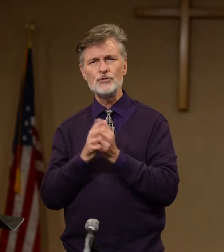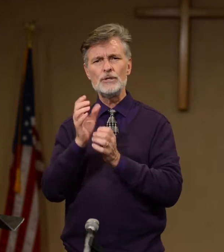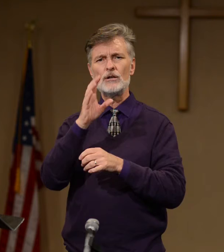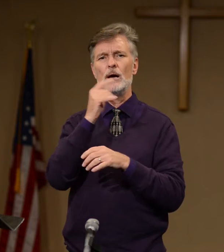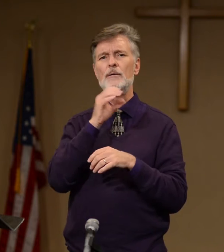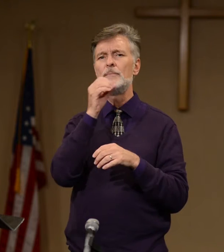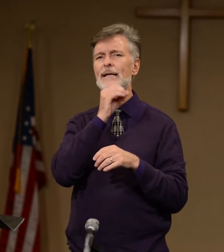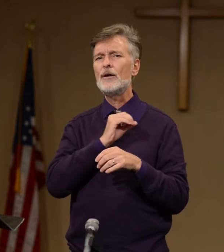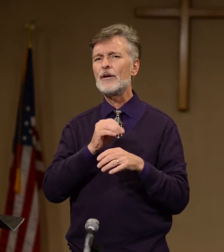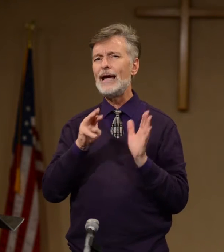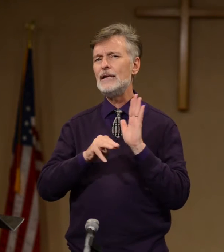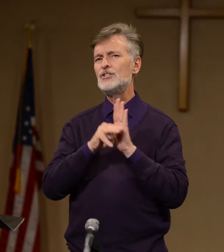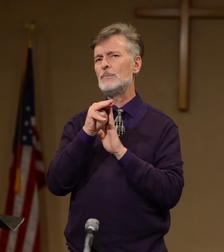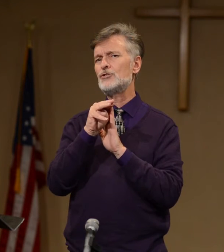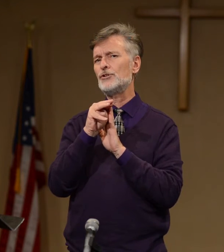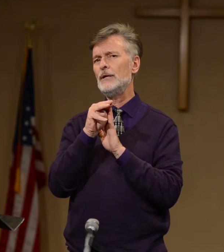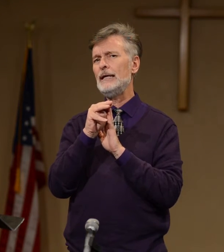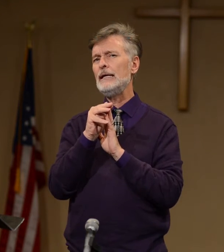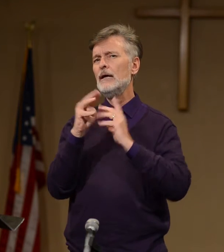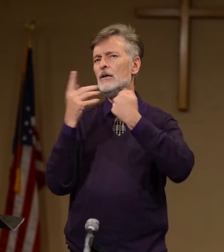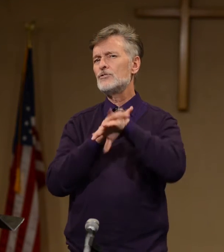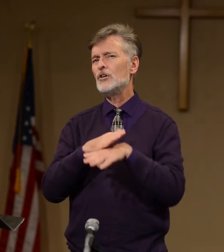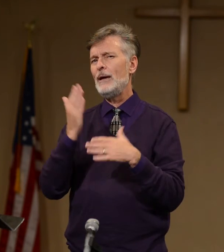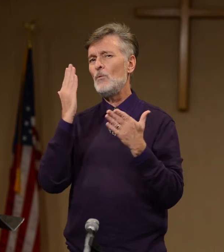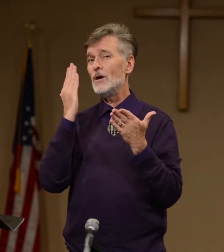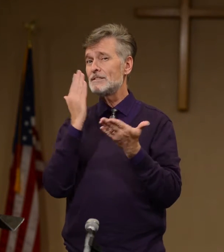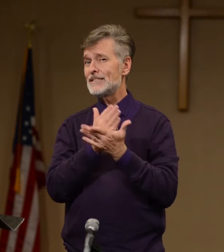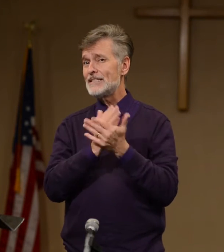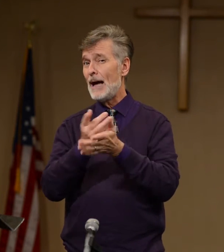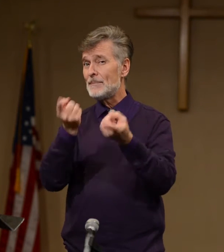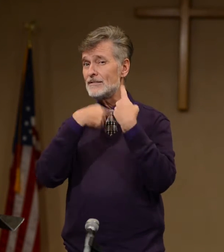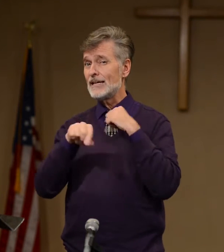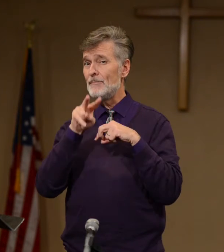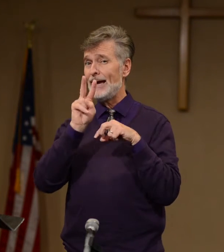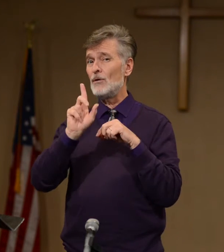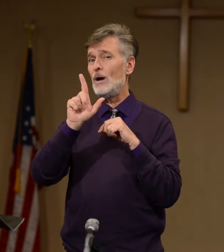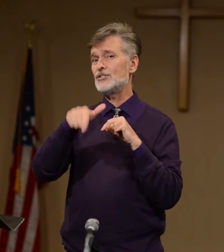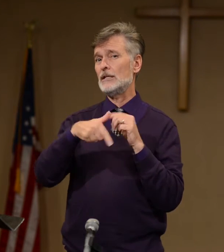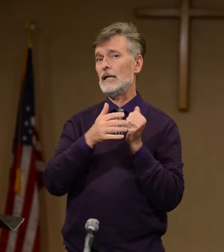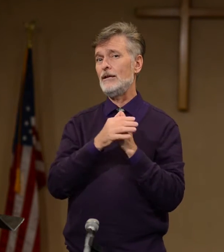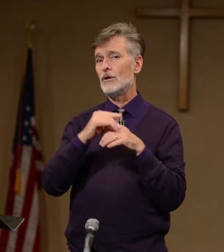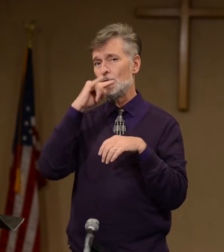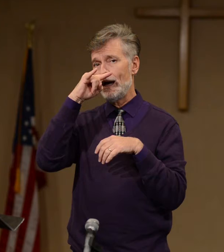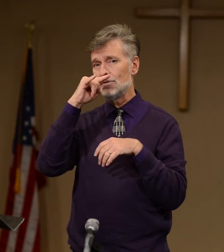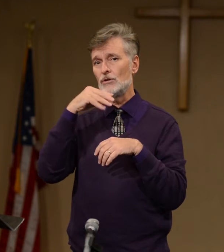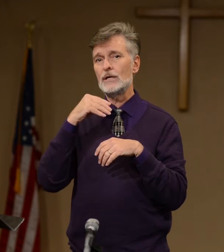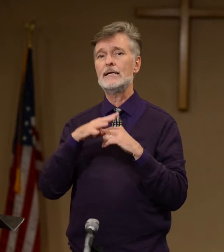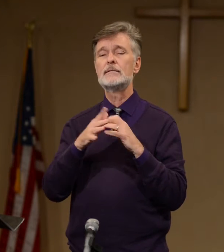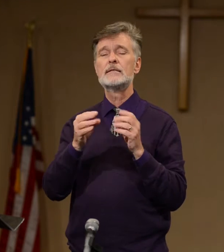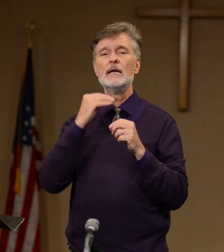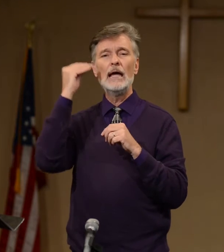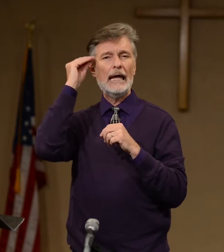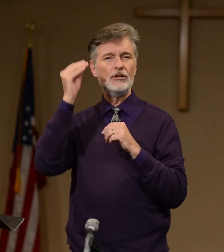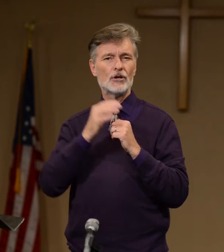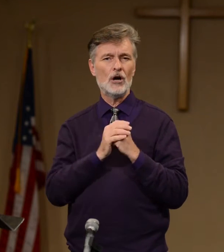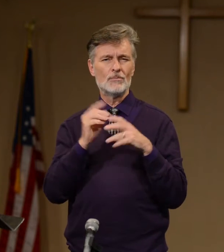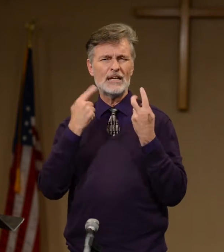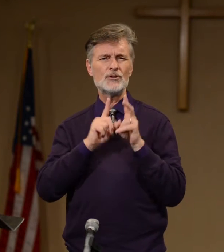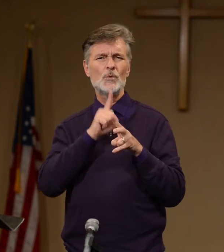children, depending on their age and maturity. So you may want to stop this and come back and watch it later if you have little kids in your home. So I just want to